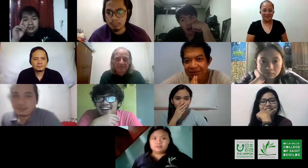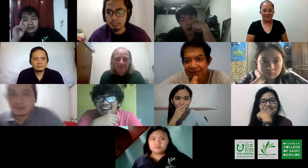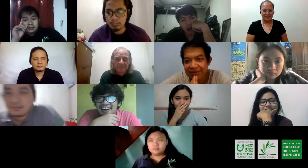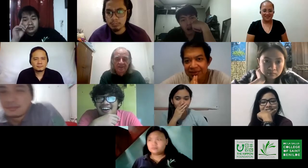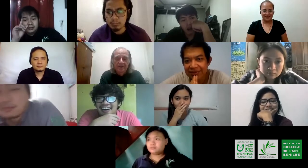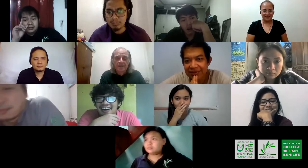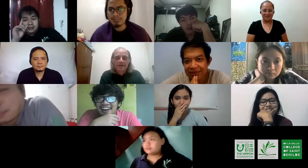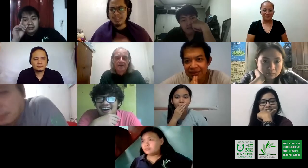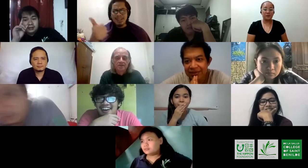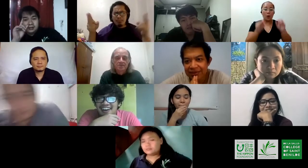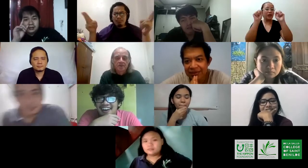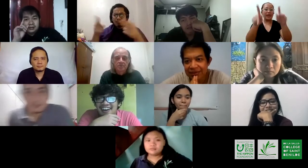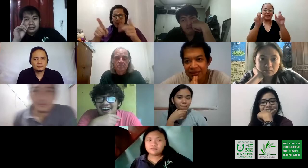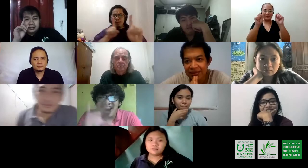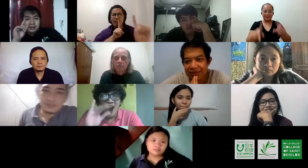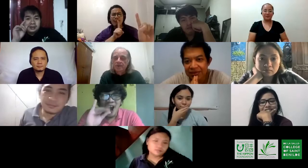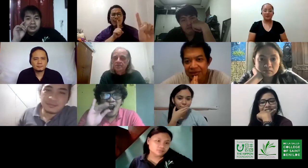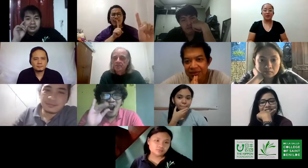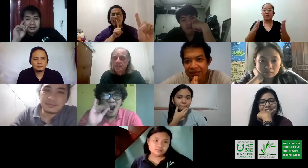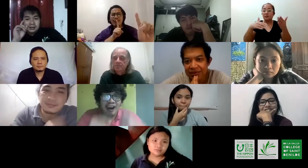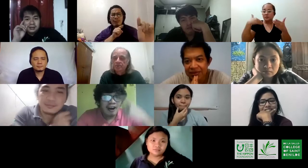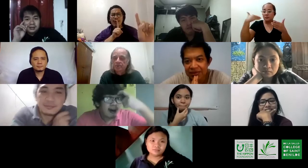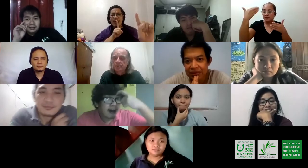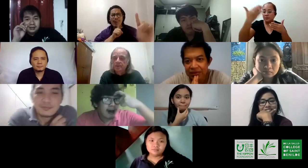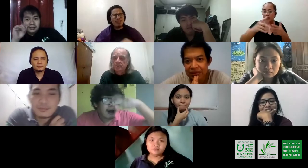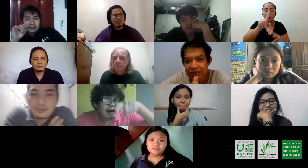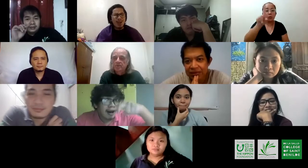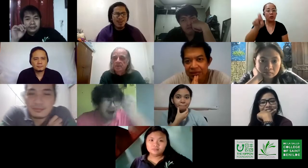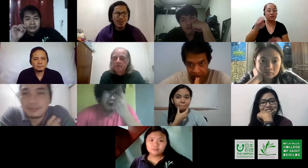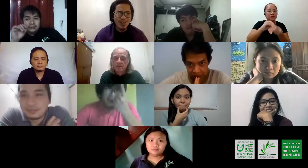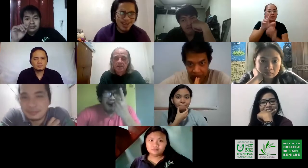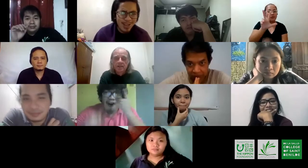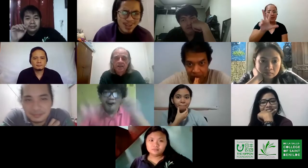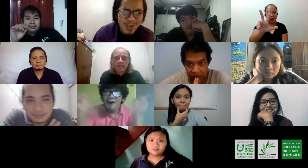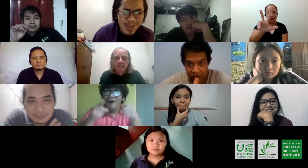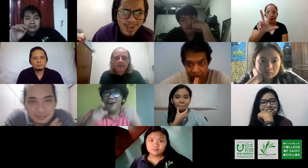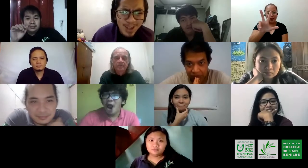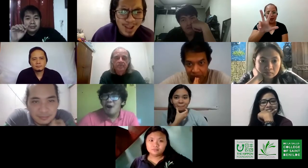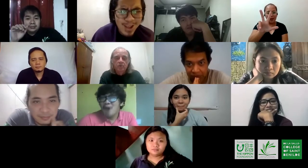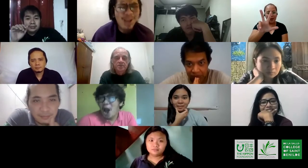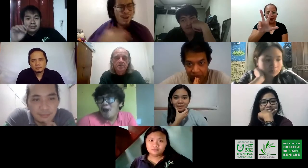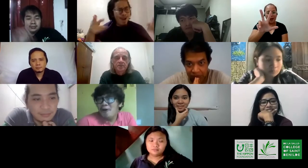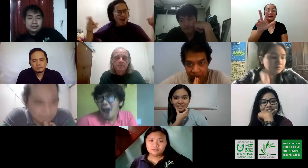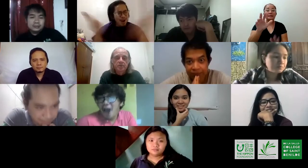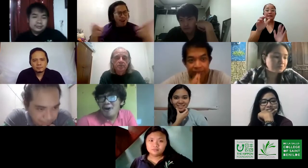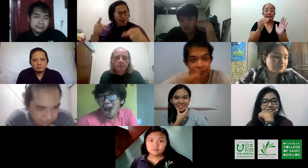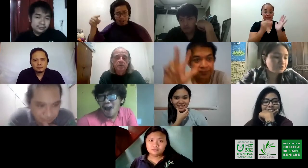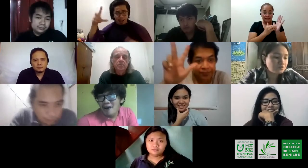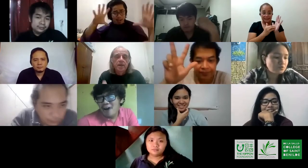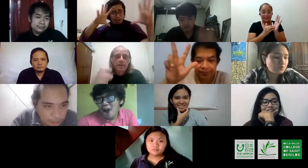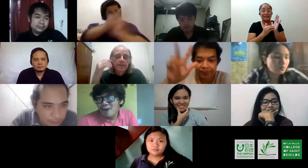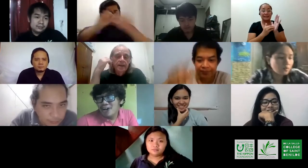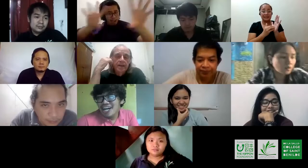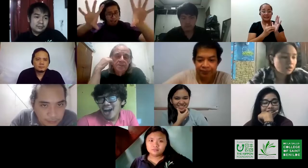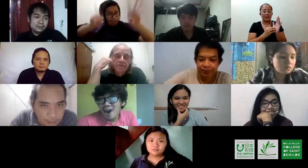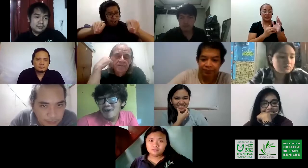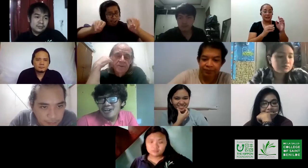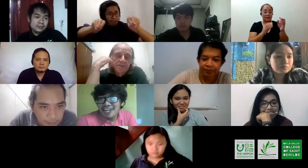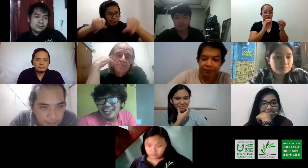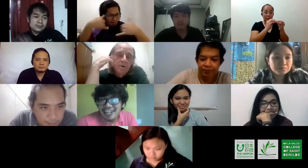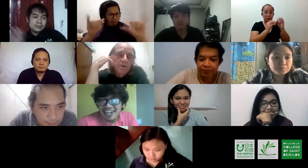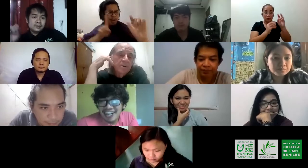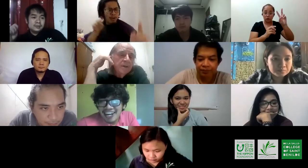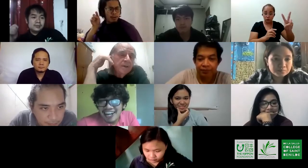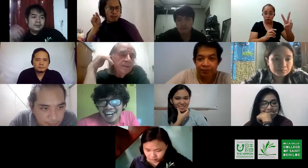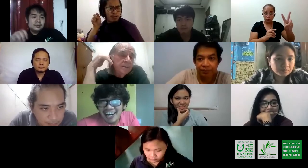Okay. Let's go to question number 3. So again, for question number 2, the answer for